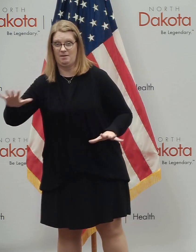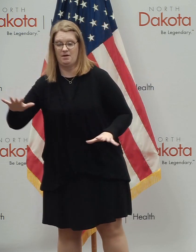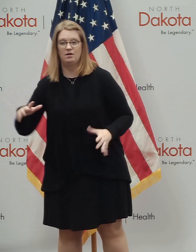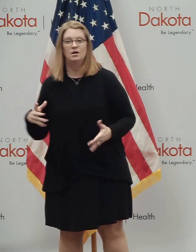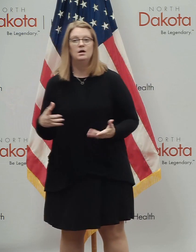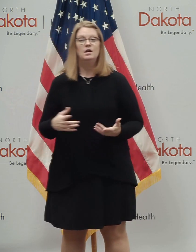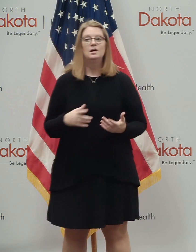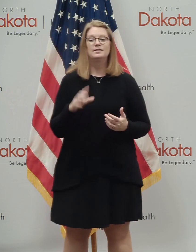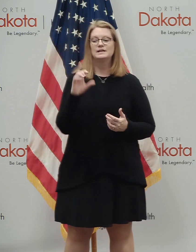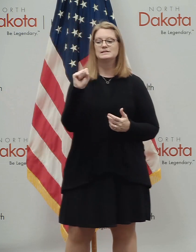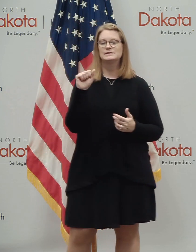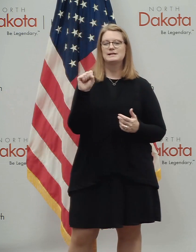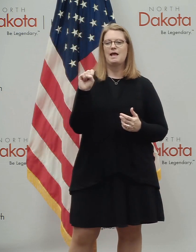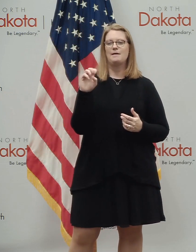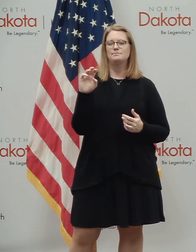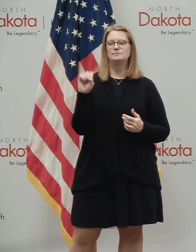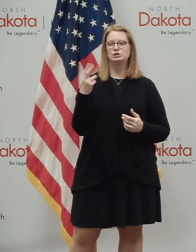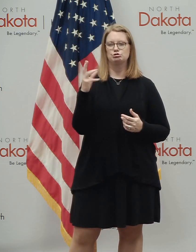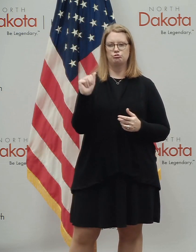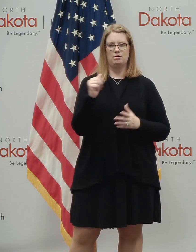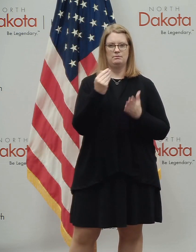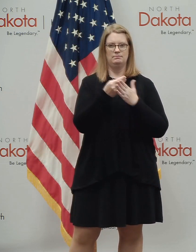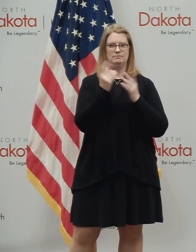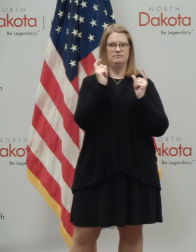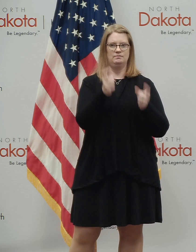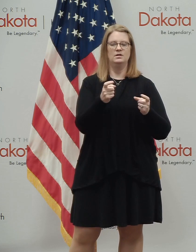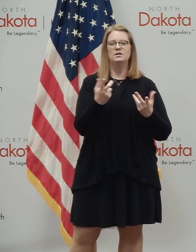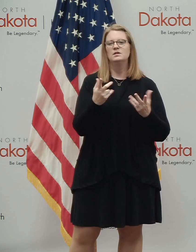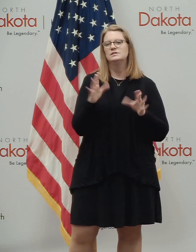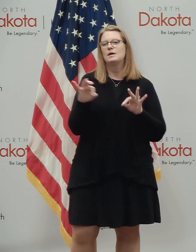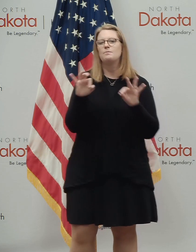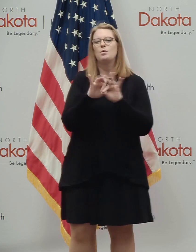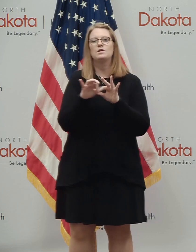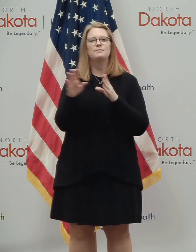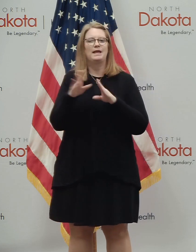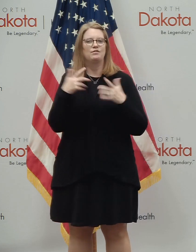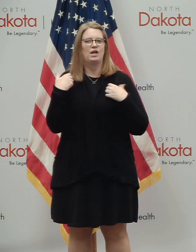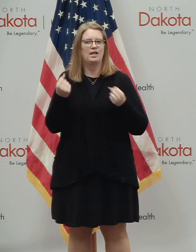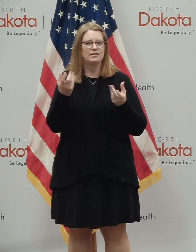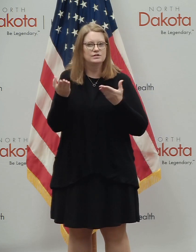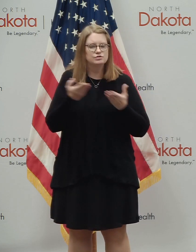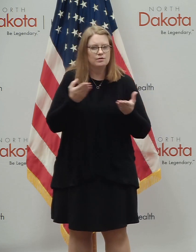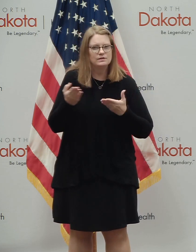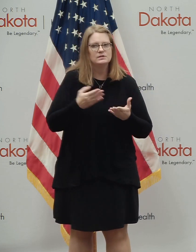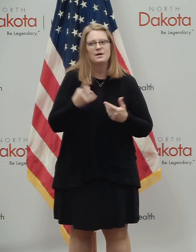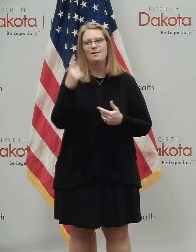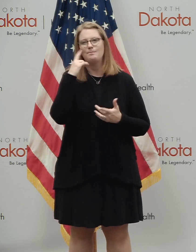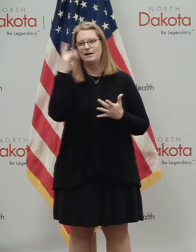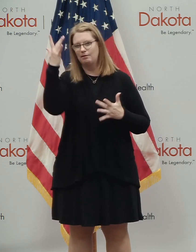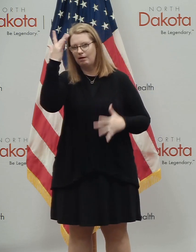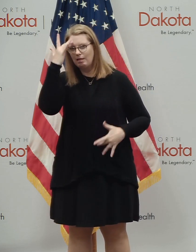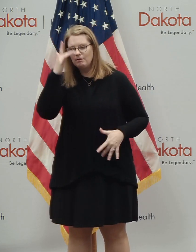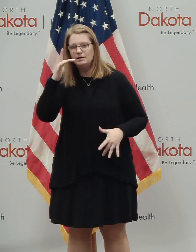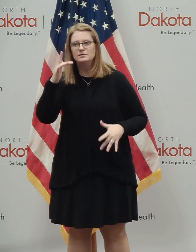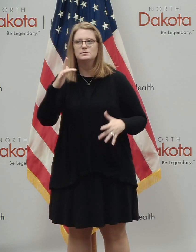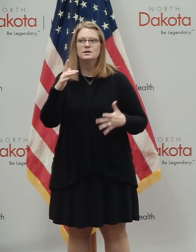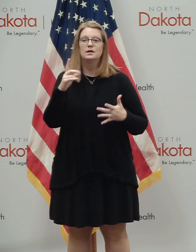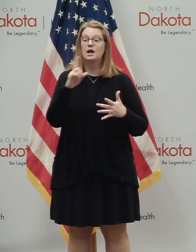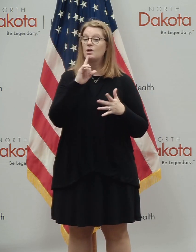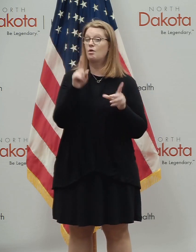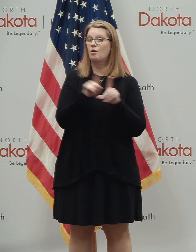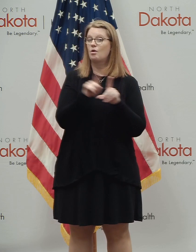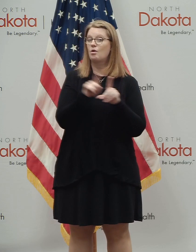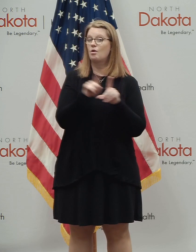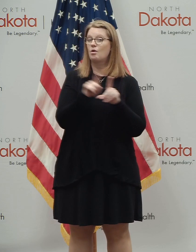coming from SAMHSA provides an opportunity to increase vital behavioral health services, including mental illness and very